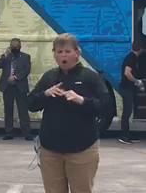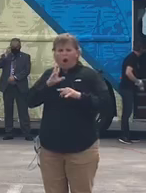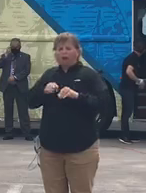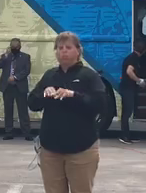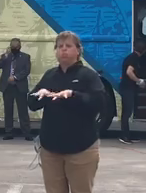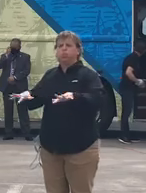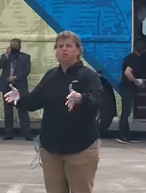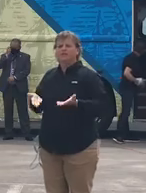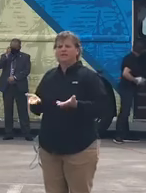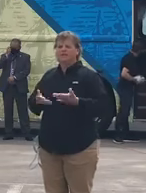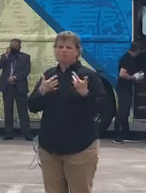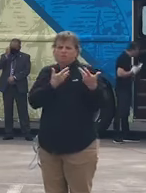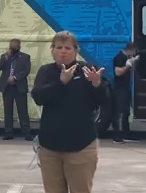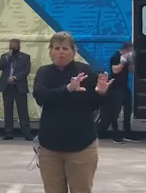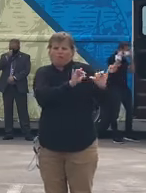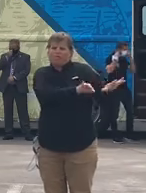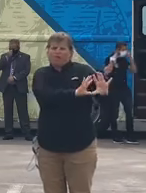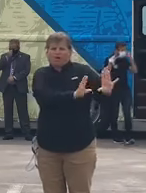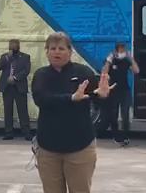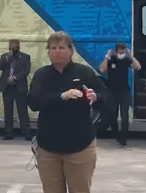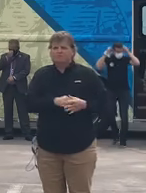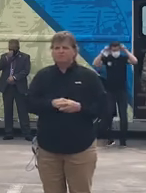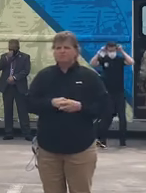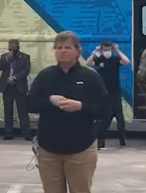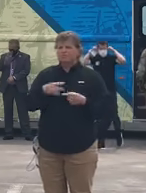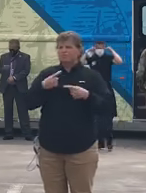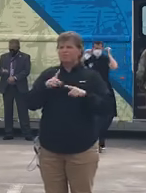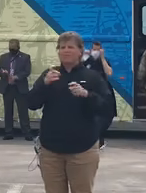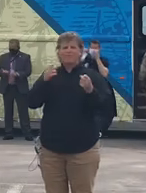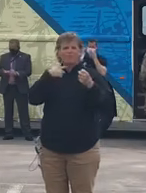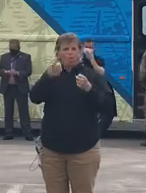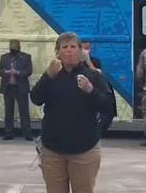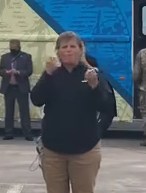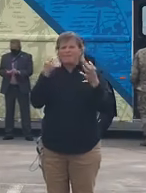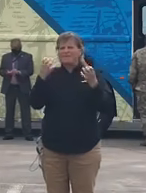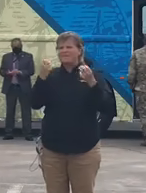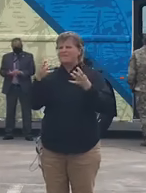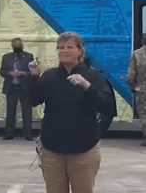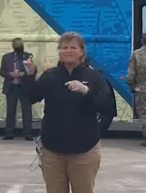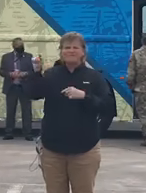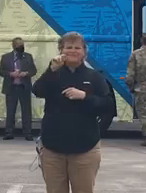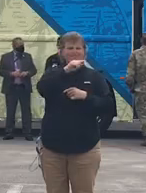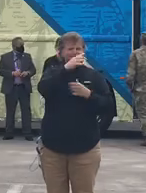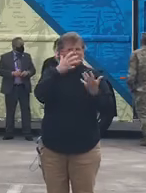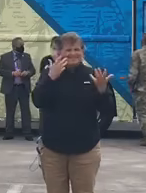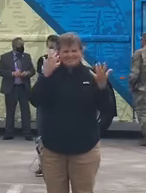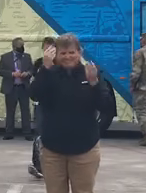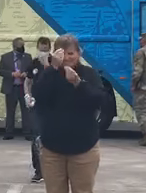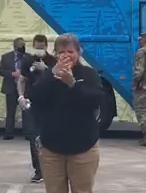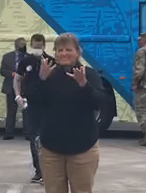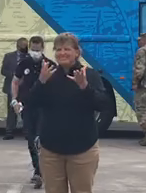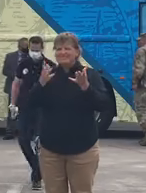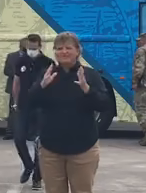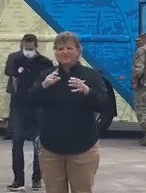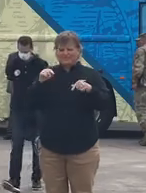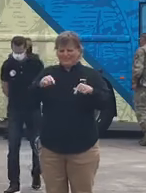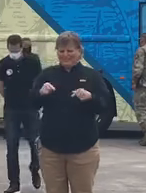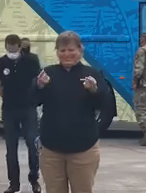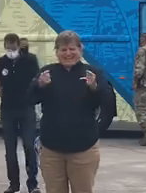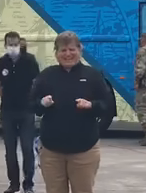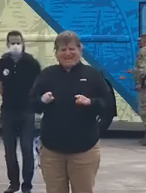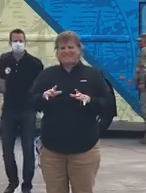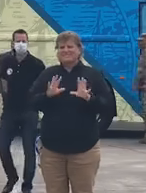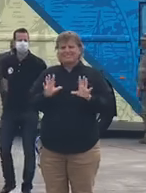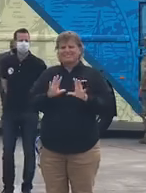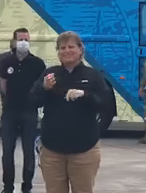Florida. The governor already expressed some of the good news of the state of Florida. There are similar results here in Miami-Dade County. We have less